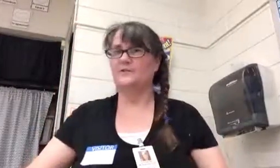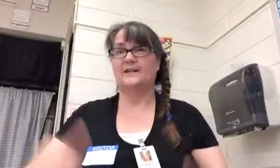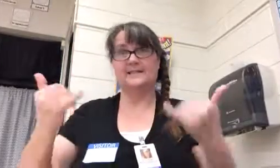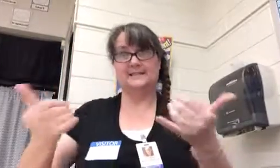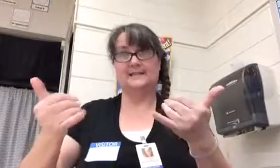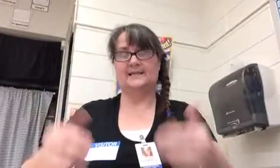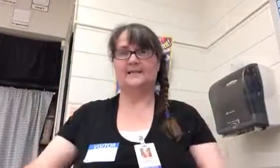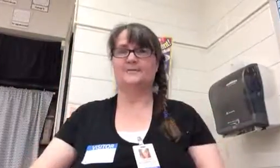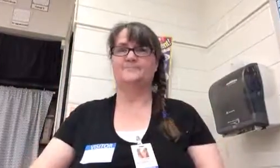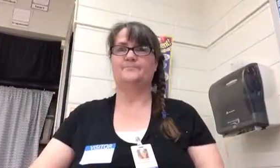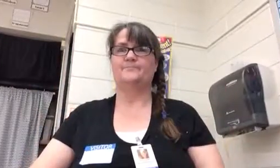written January.